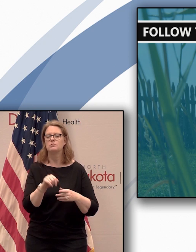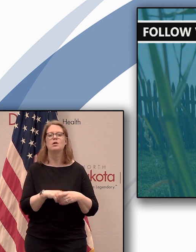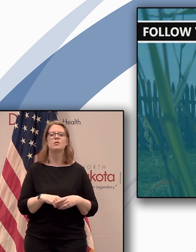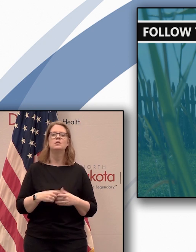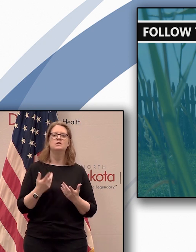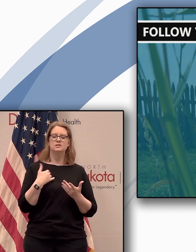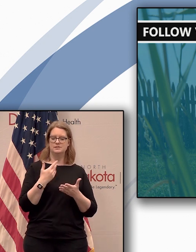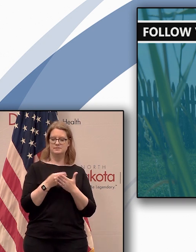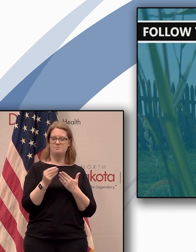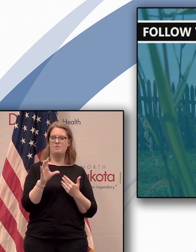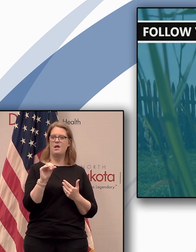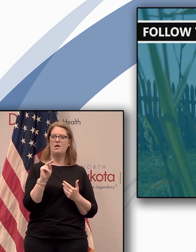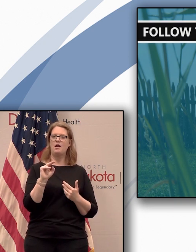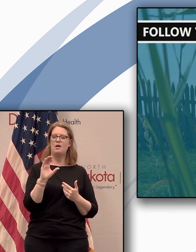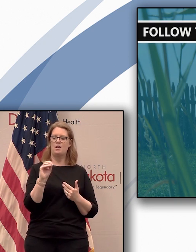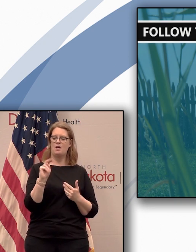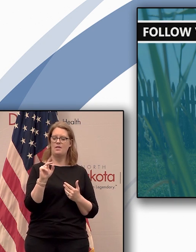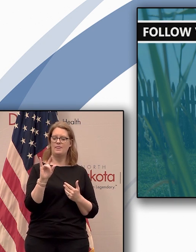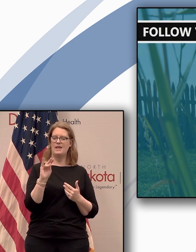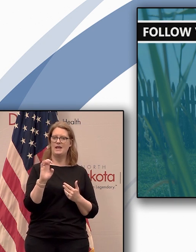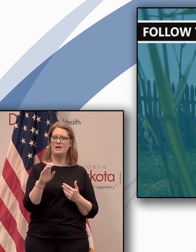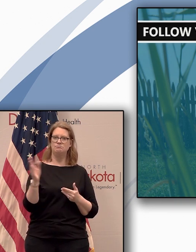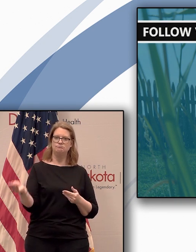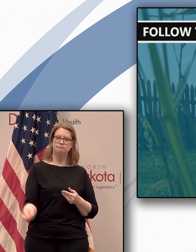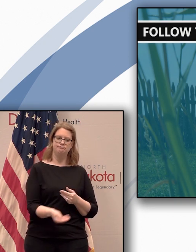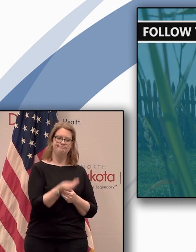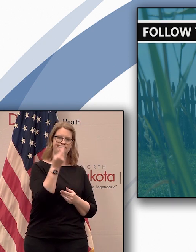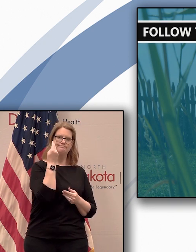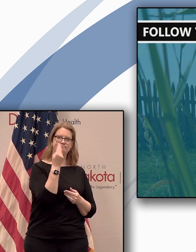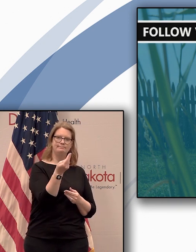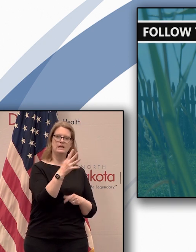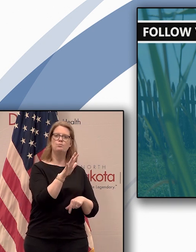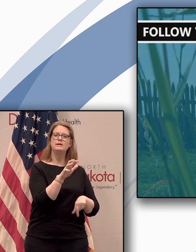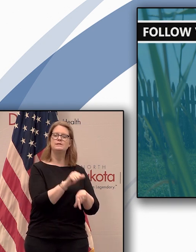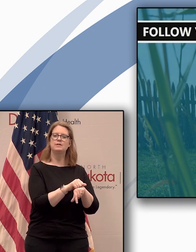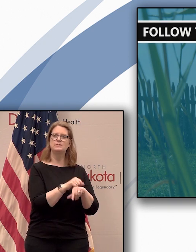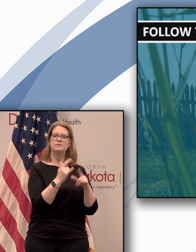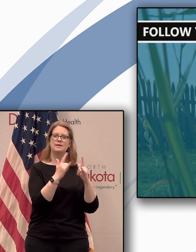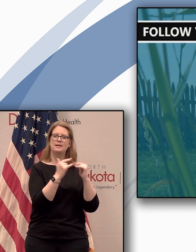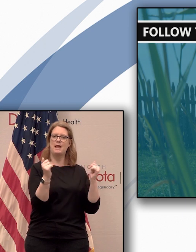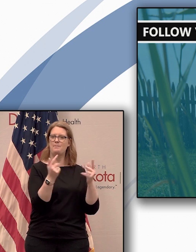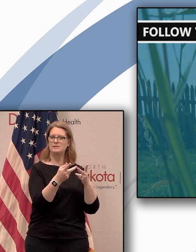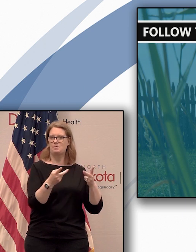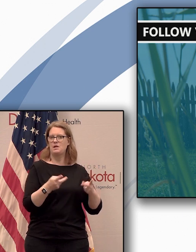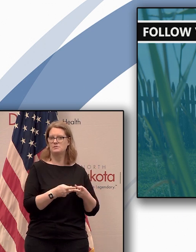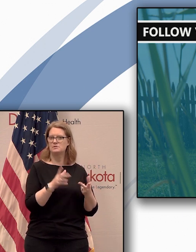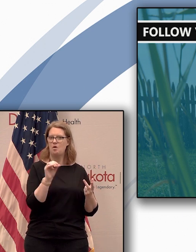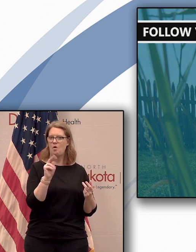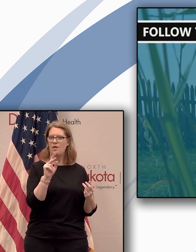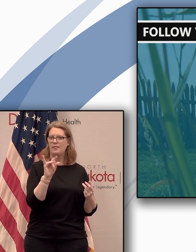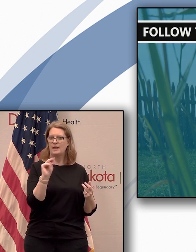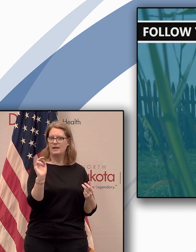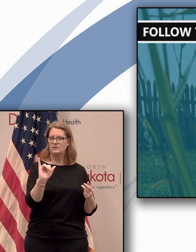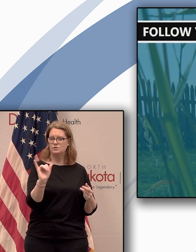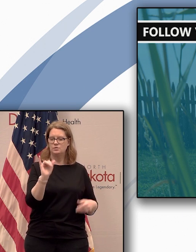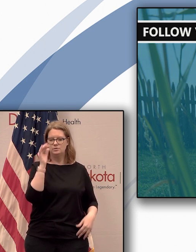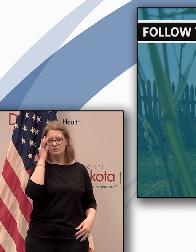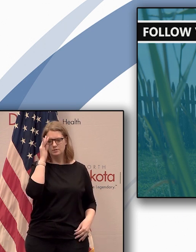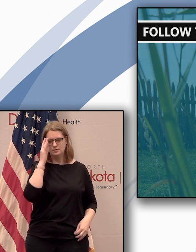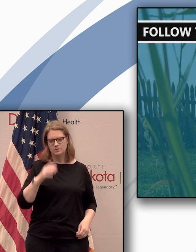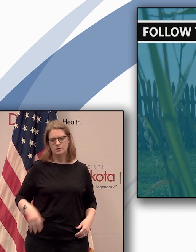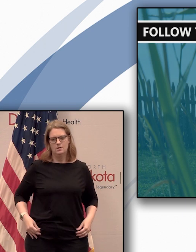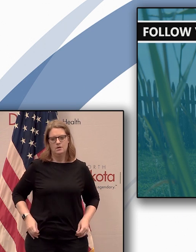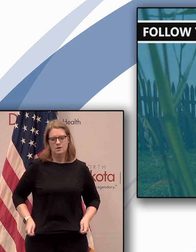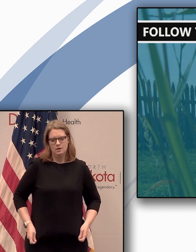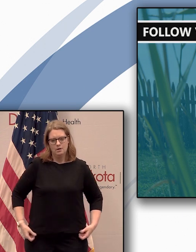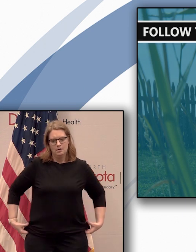administration offices. Just go ahead and buy those things, and you can make reservations for camping spots online online as well. We're also excited to